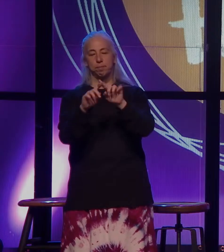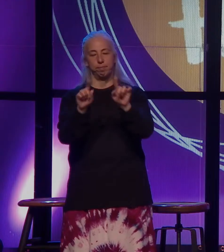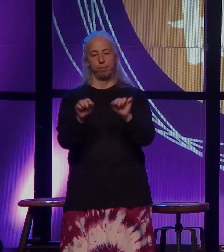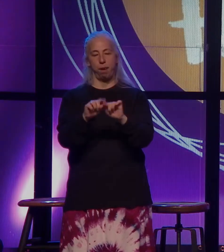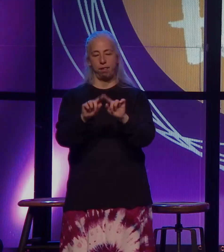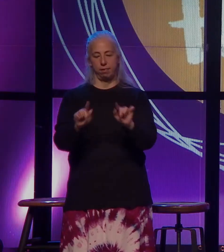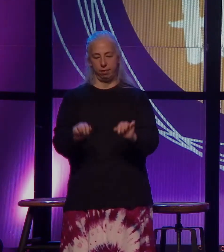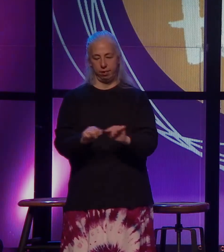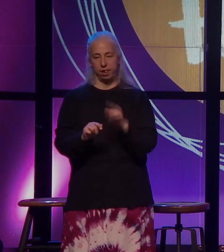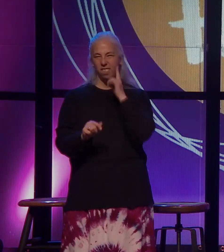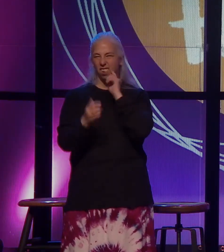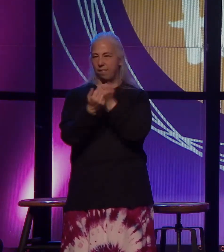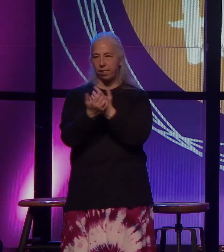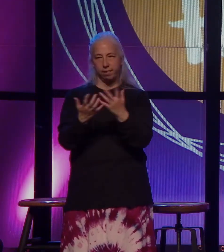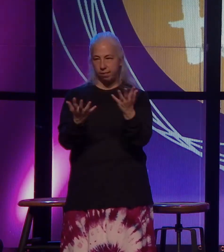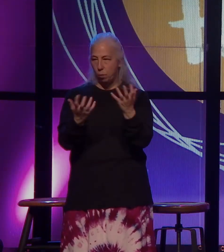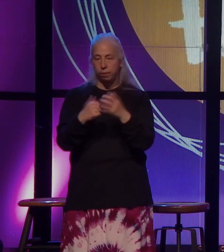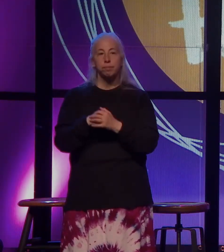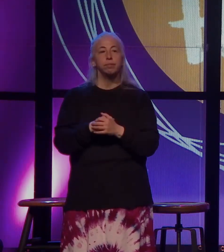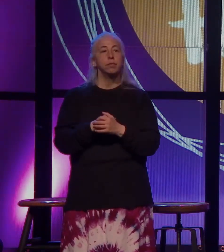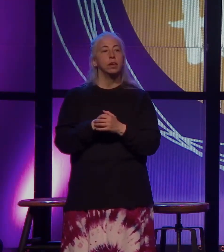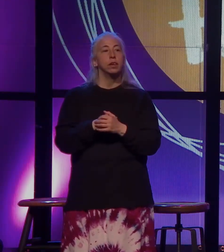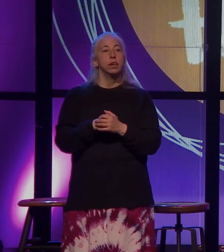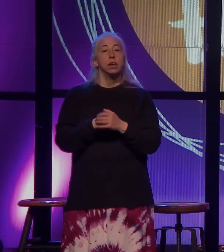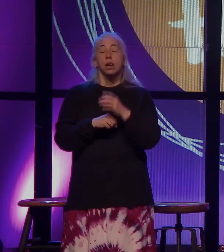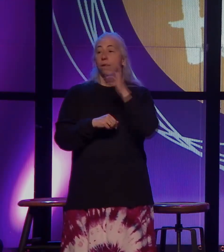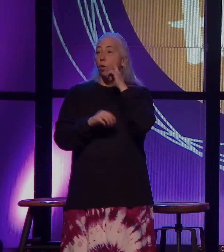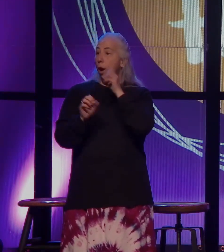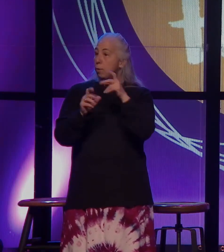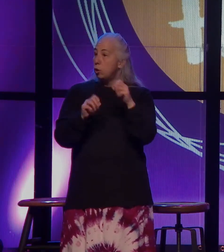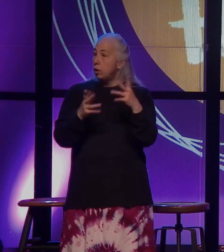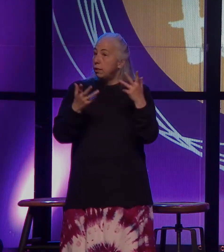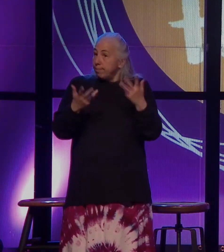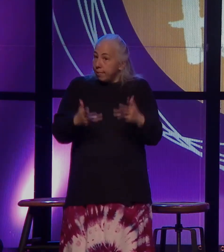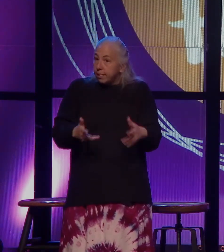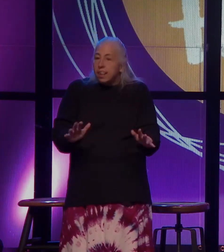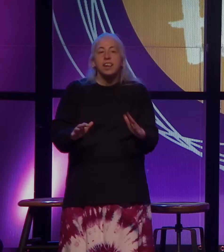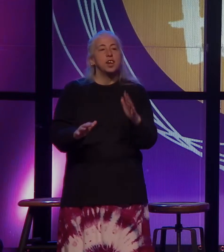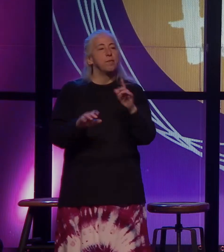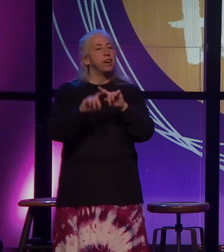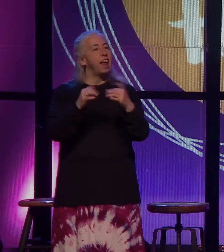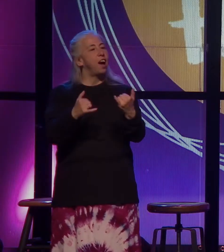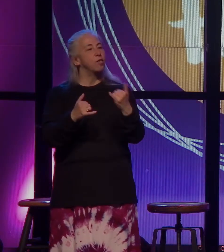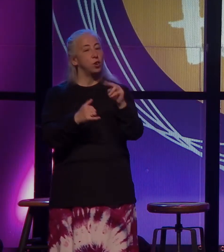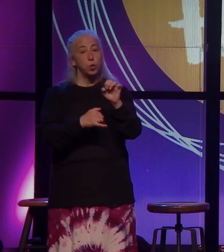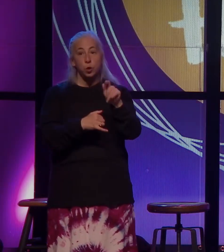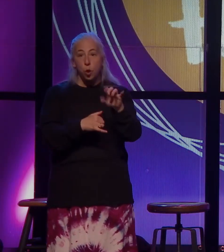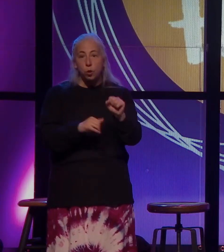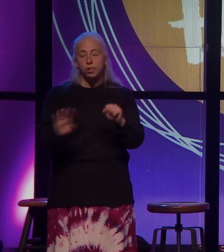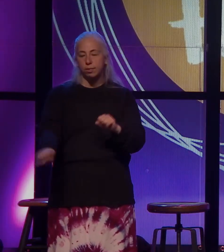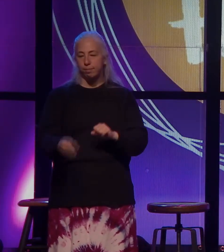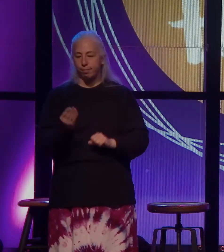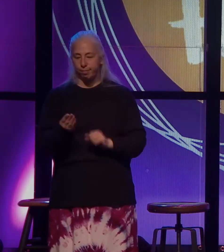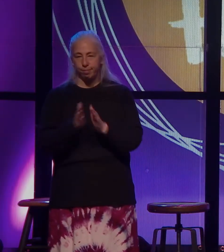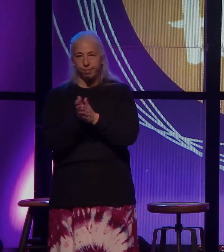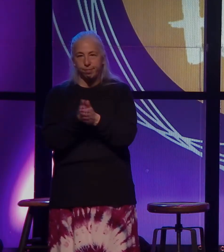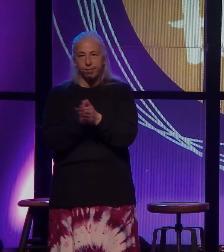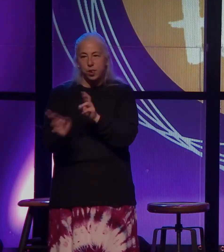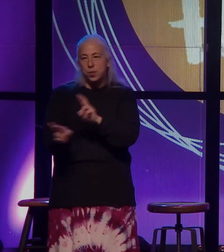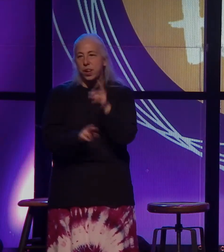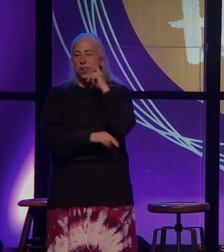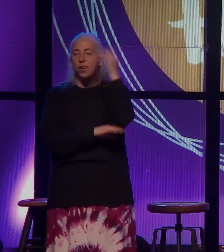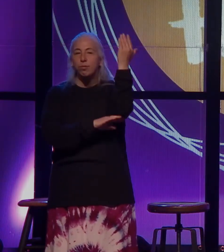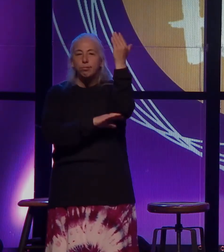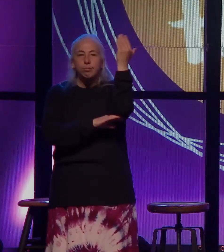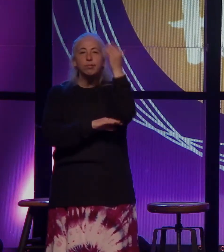well. So, hey, that's all I have for you right now. Go ahead, grab your talk notes, and Ryan's going to be up in just a minute with the